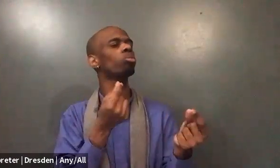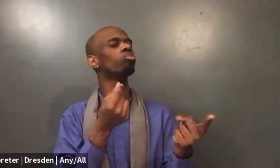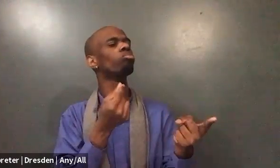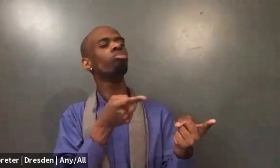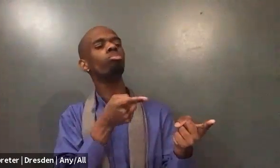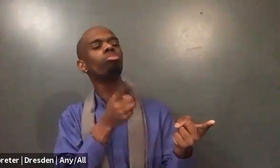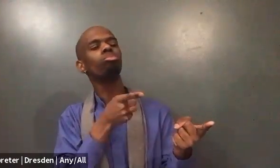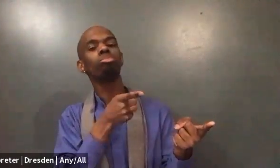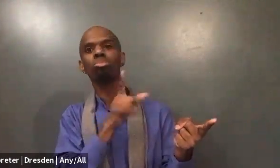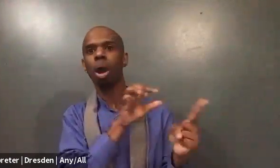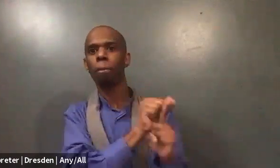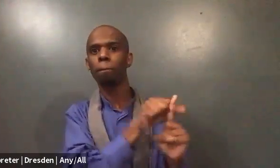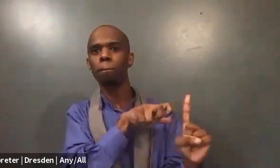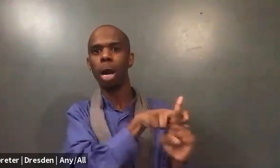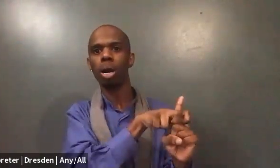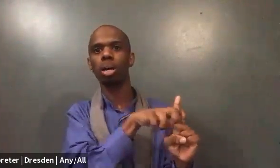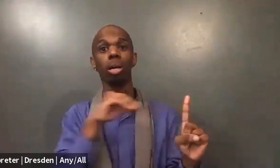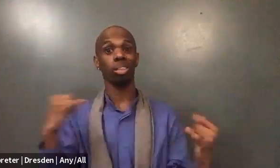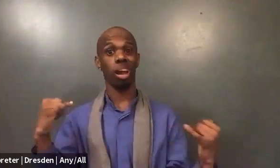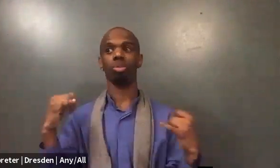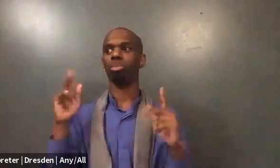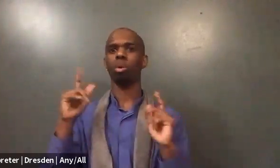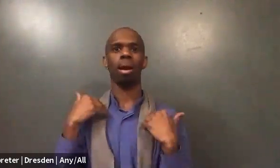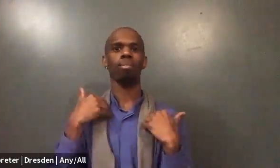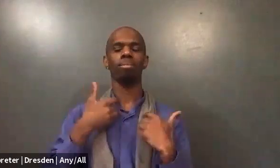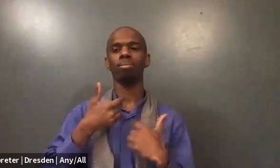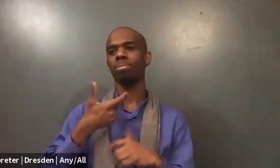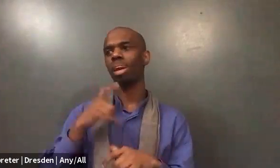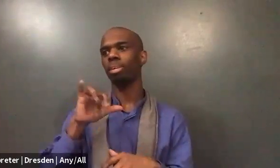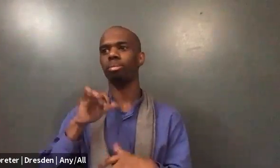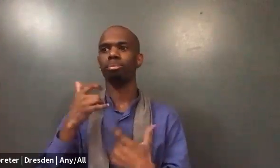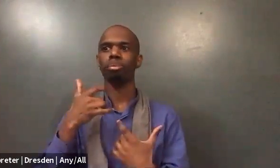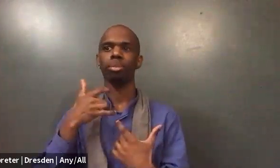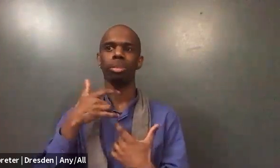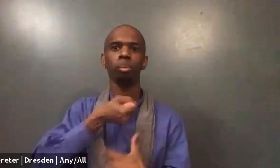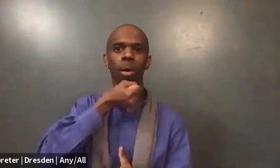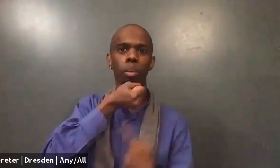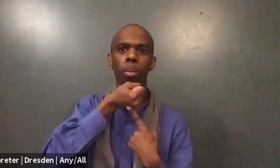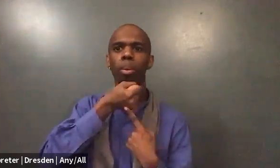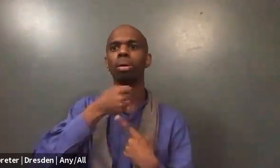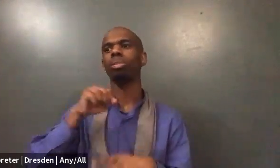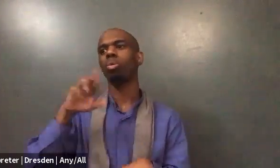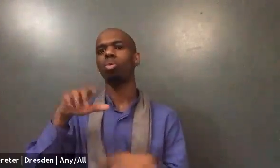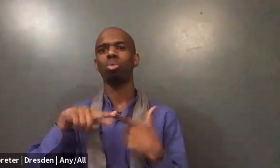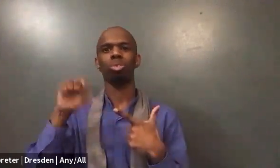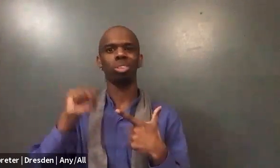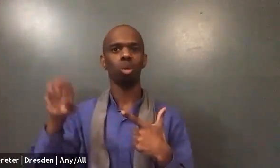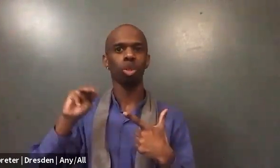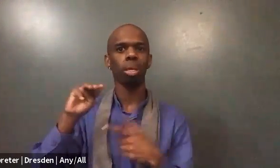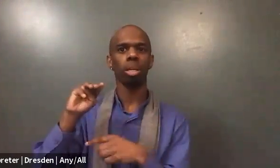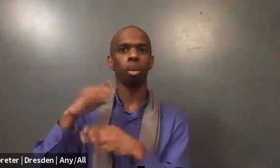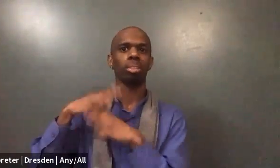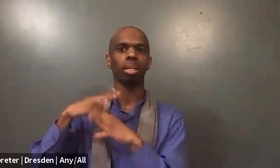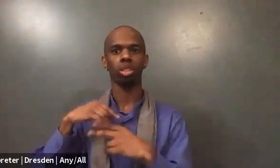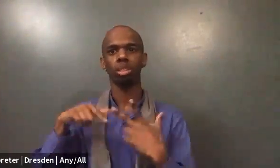These people, man, they have microphones and you know, all the things, the social media, the protection, the